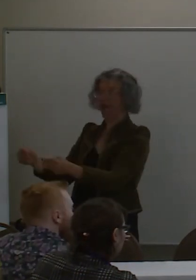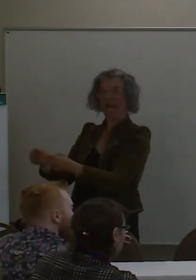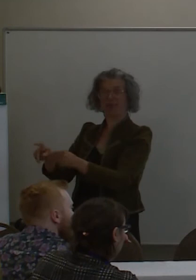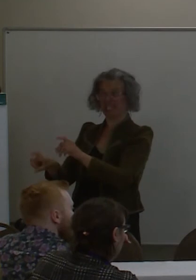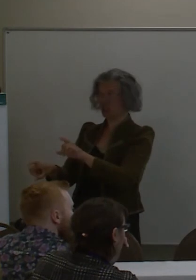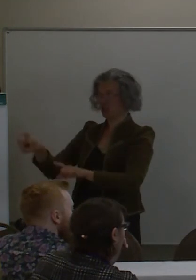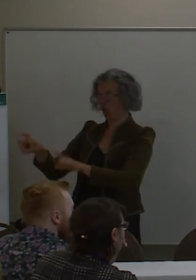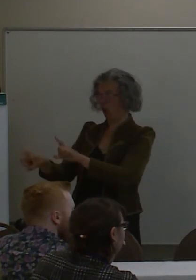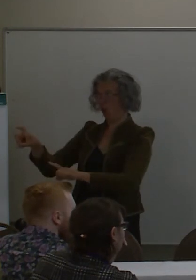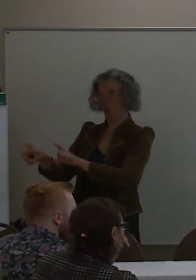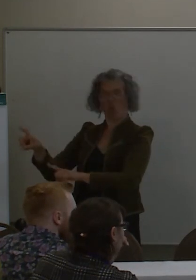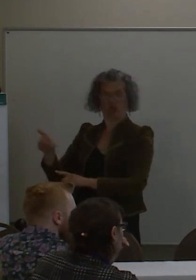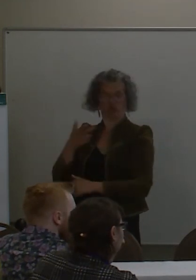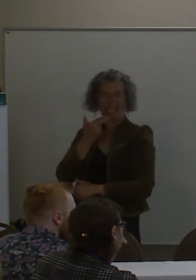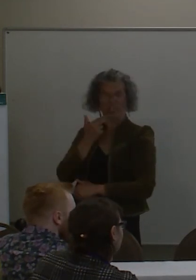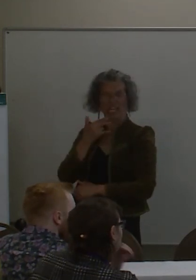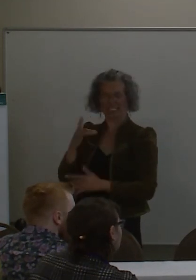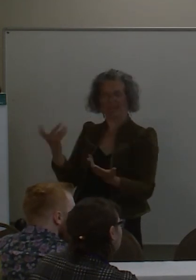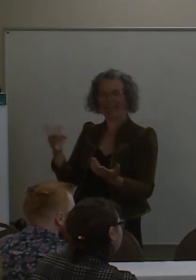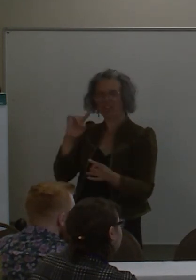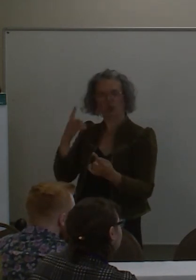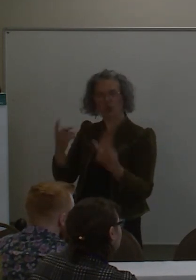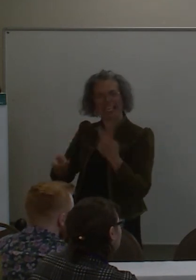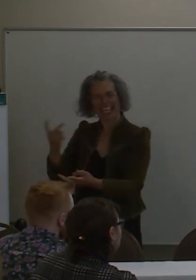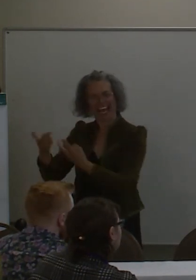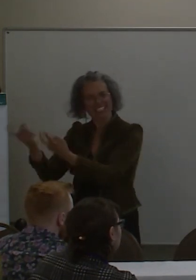not searchable. So weeding.